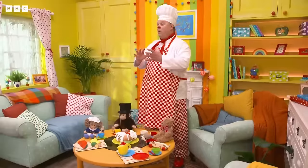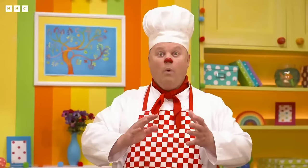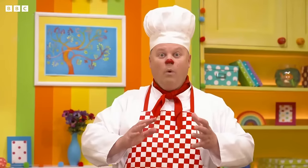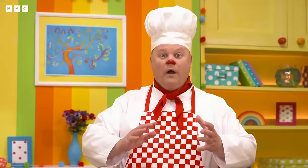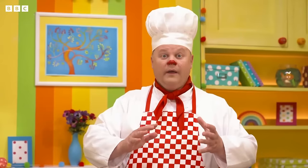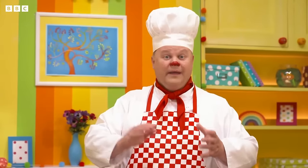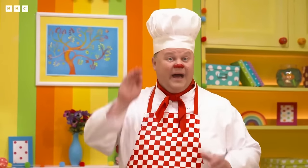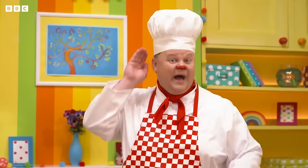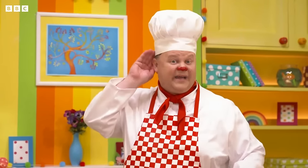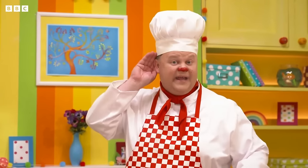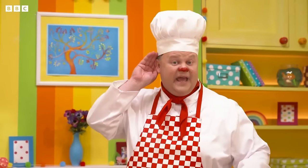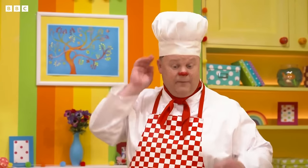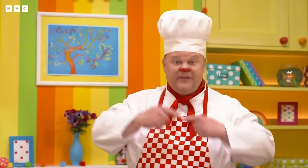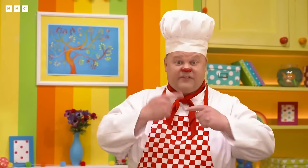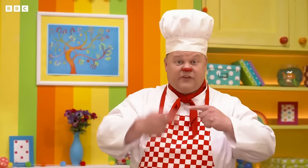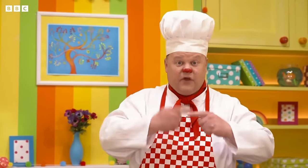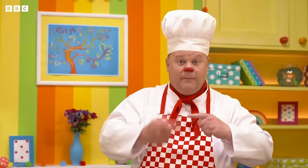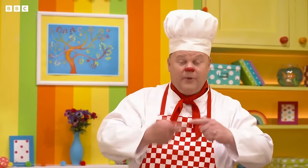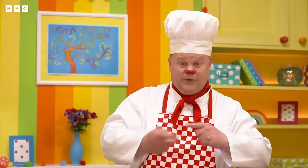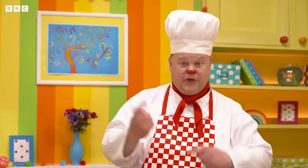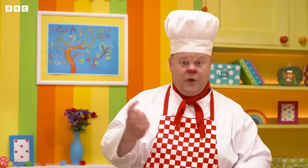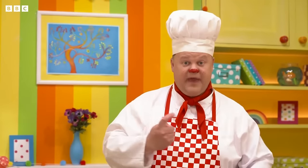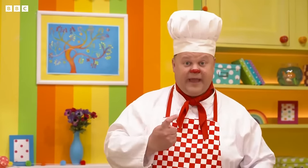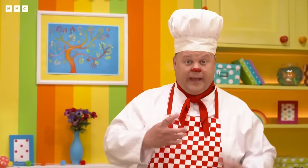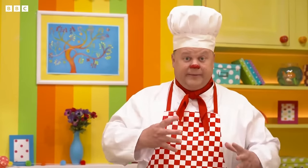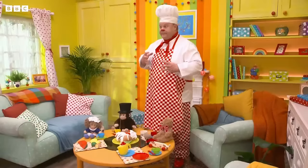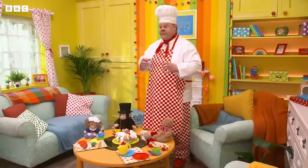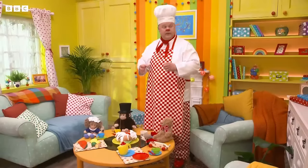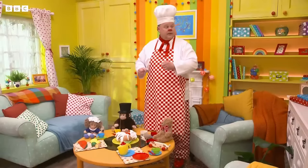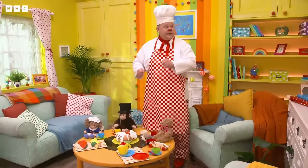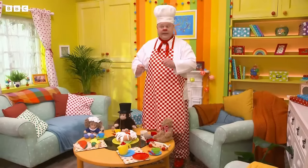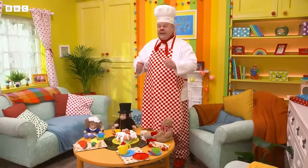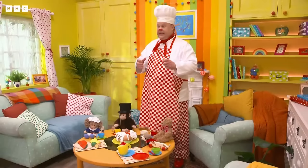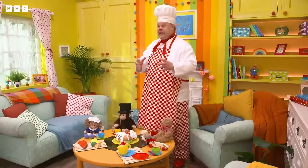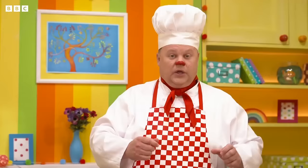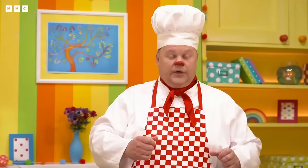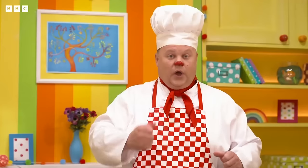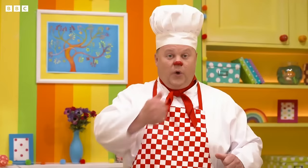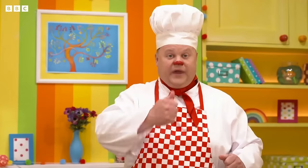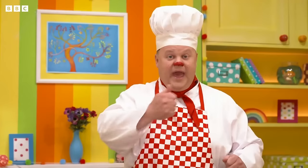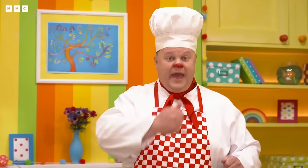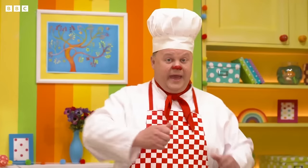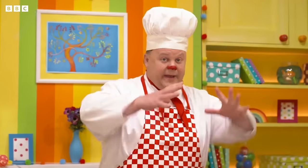Oh, I can hear Mr. Tumble coming. Hi, Baker Tumble. Okay.